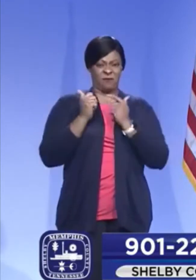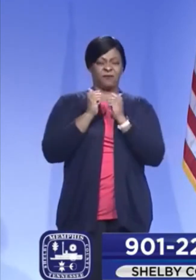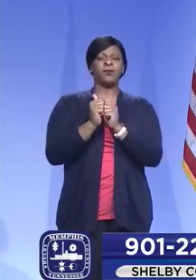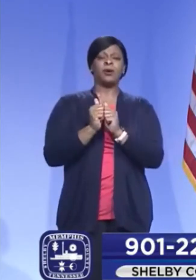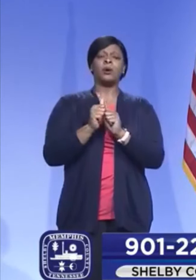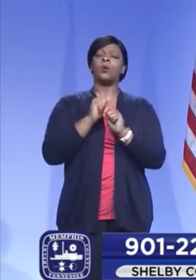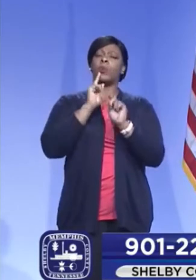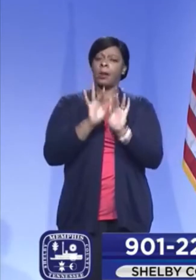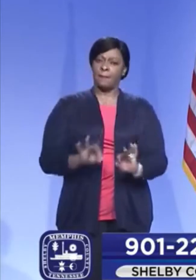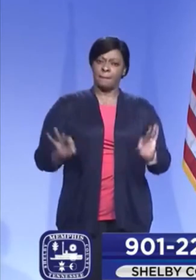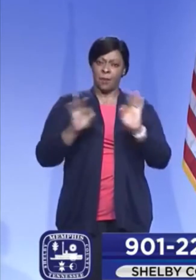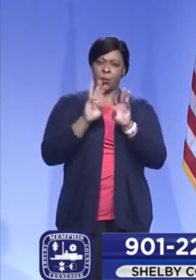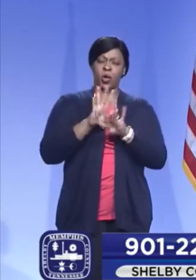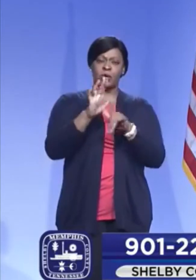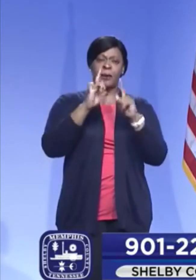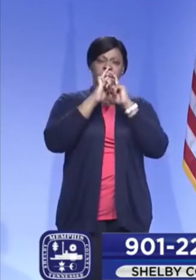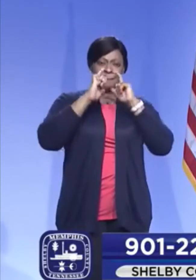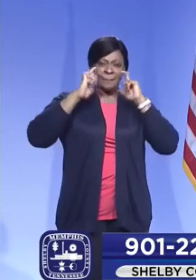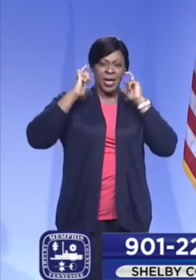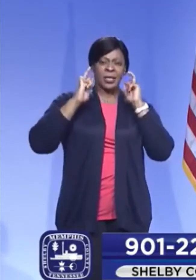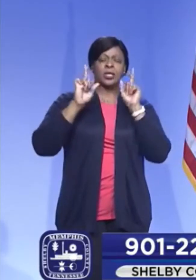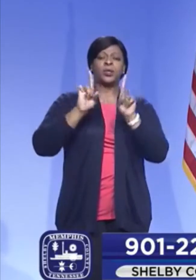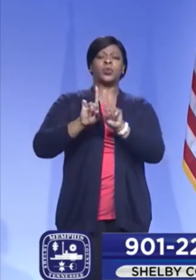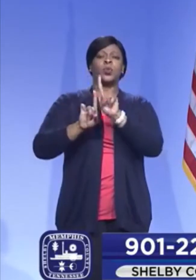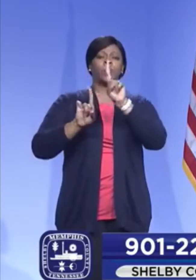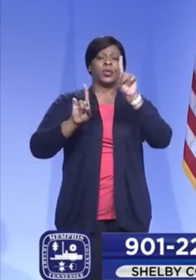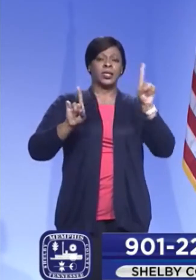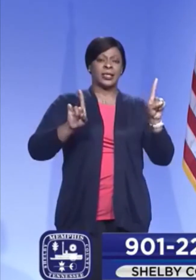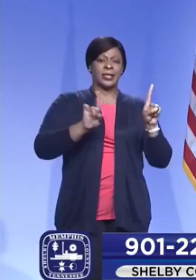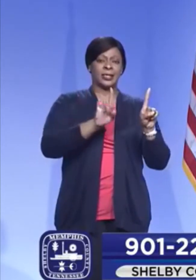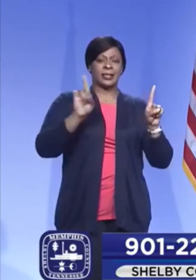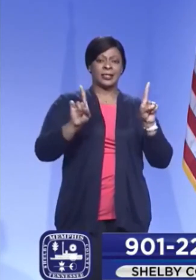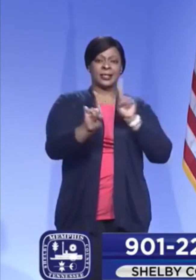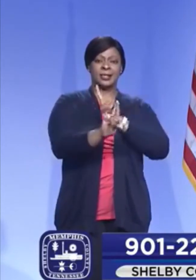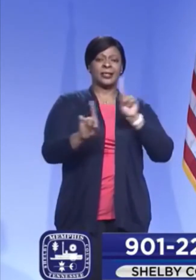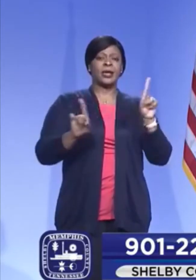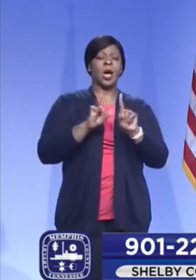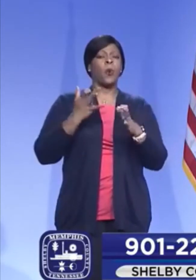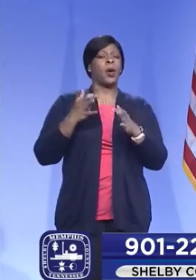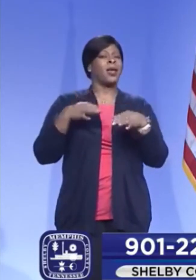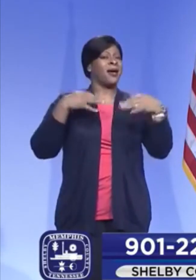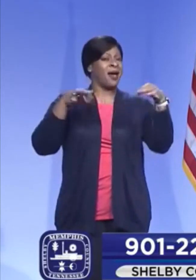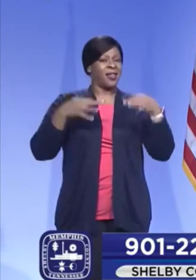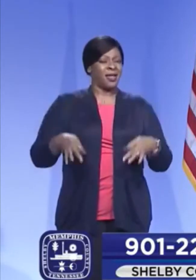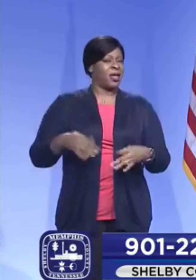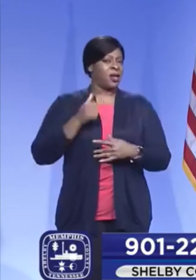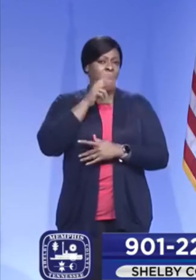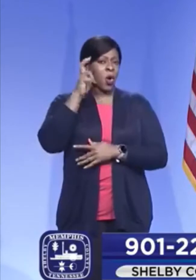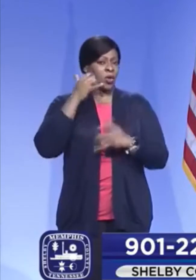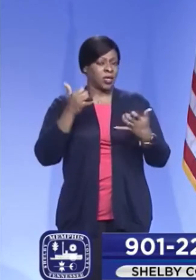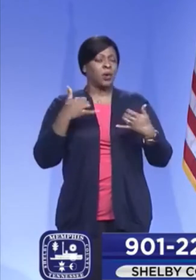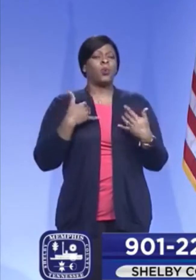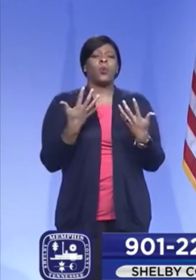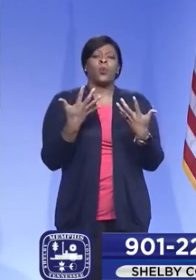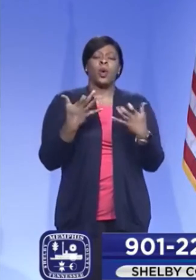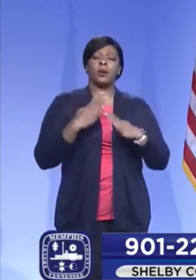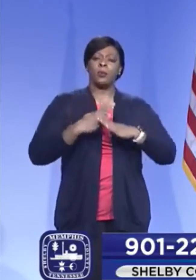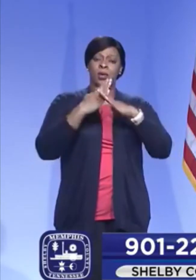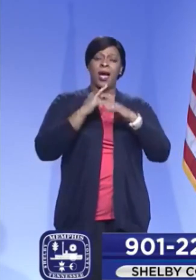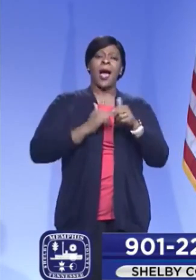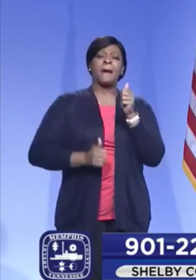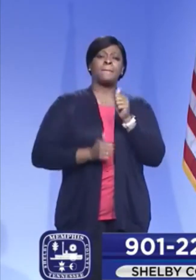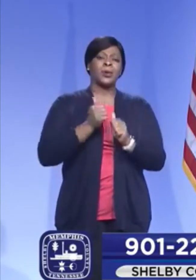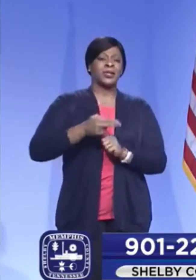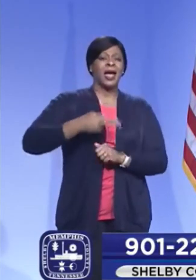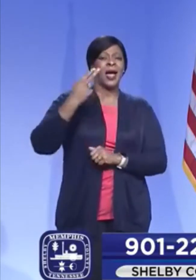really important to wear a mask and social distance. And I want to highlight what we haven't heard today is that we really want to protect our most